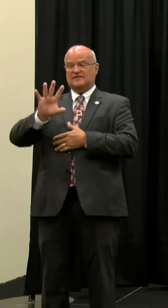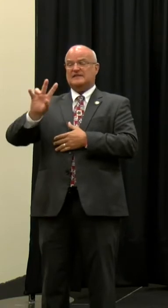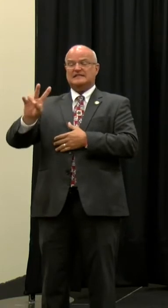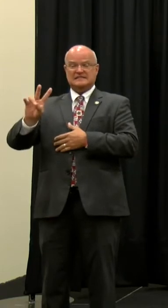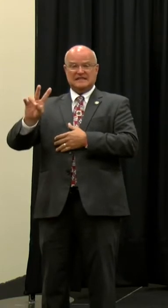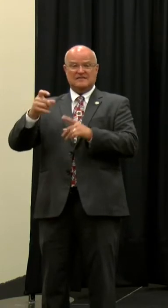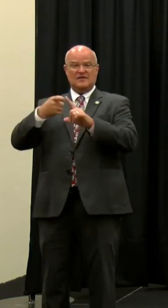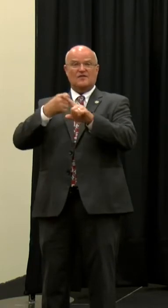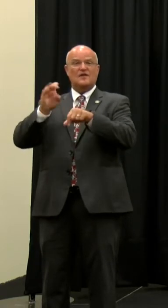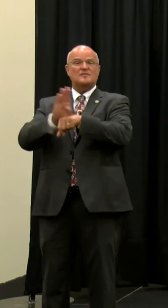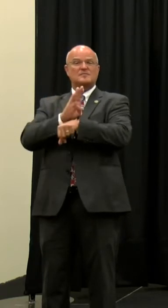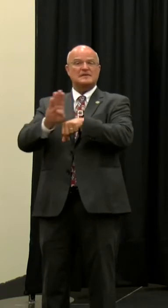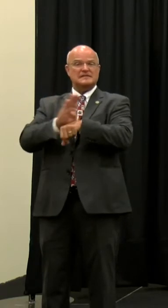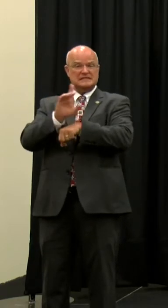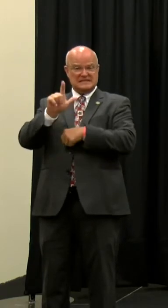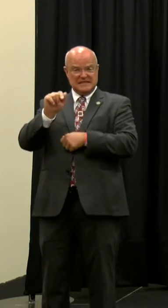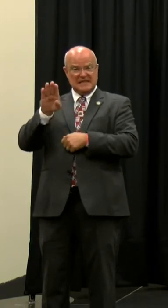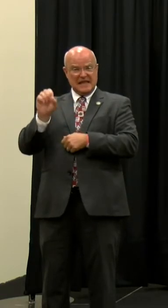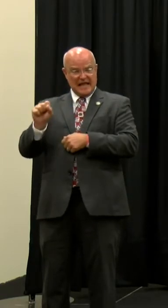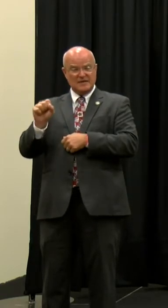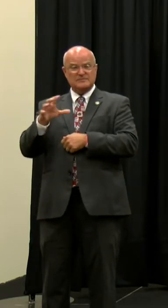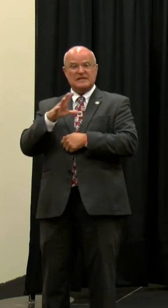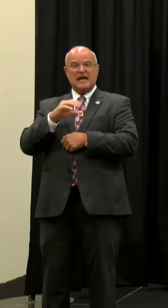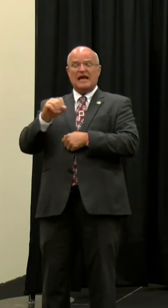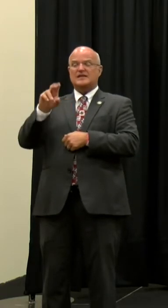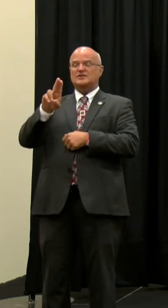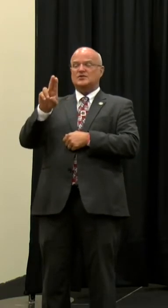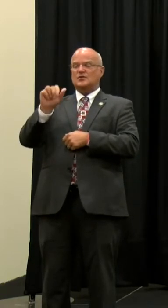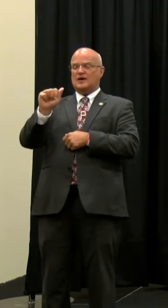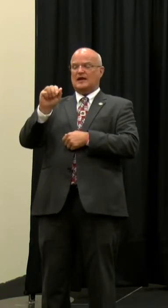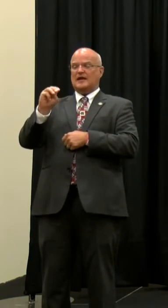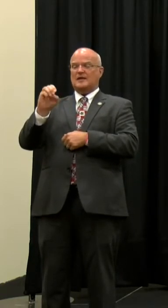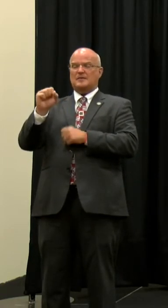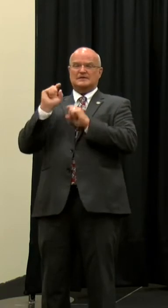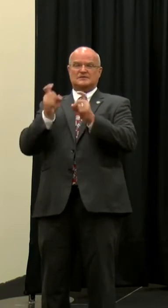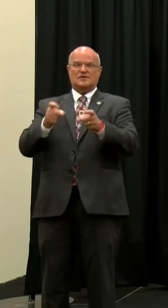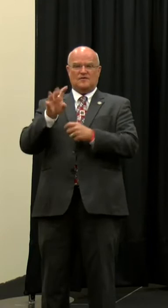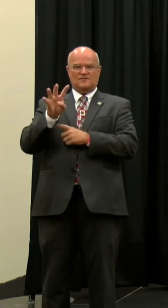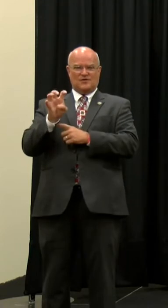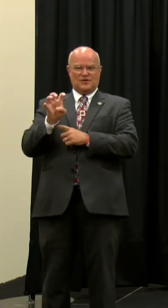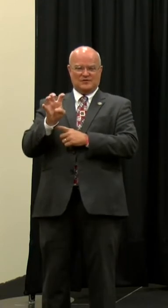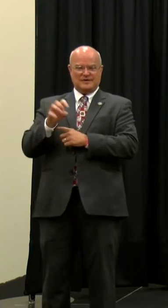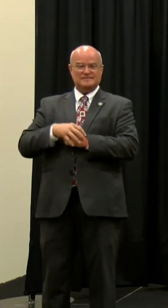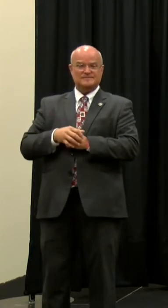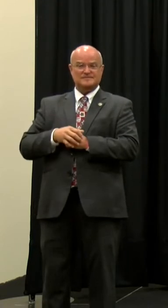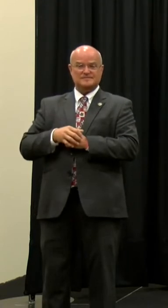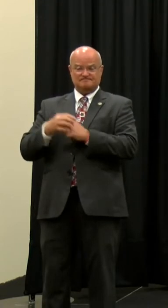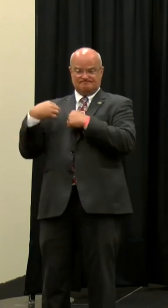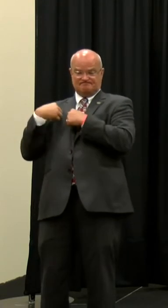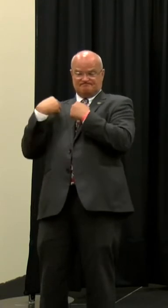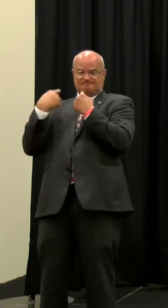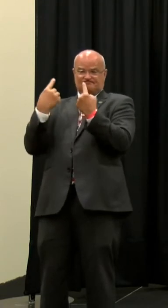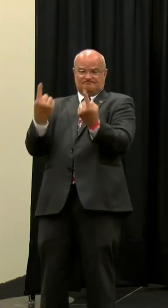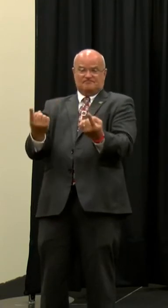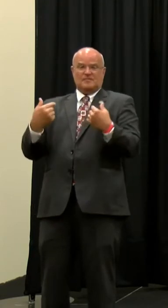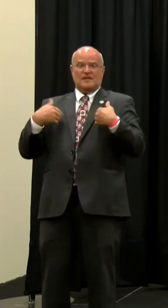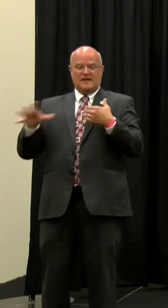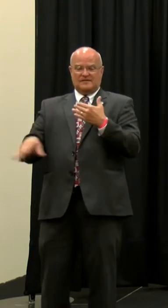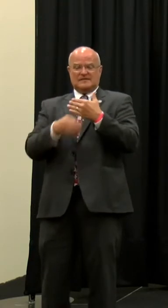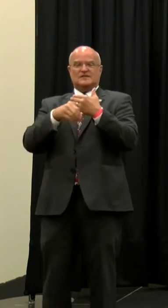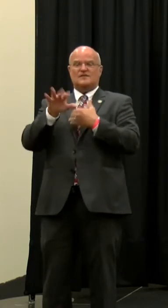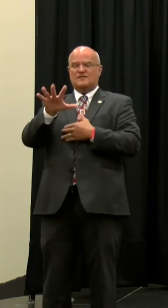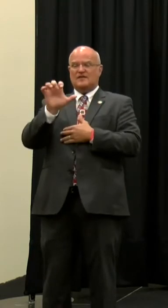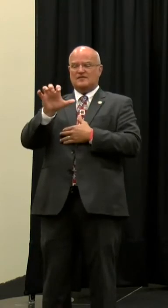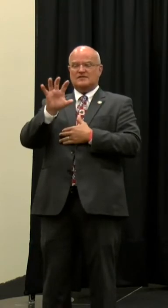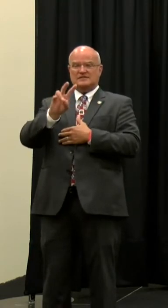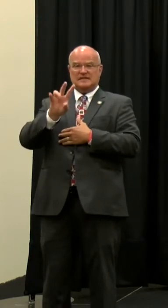4,957 from commercial laboratories, and UAMS contributed 400. To date, we have an additional